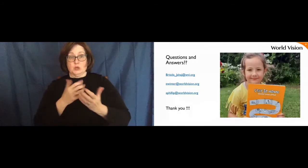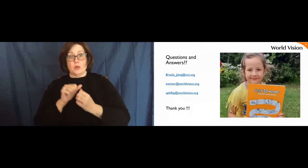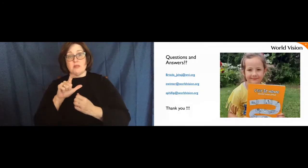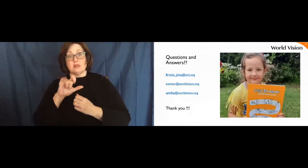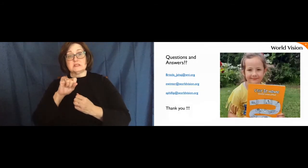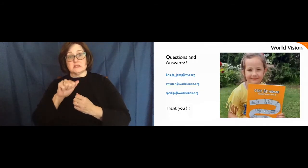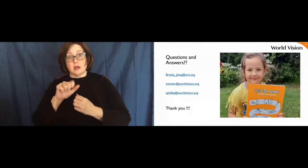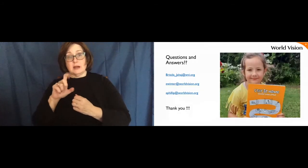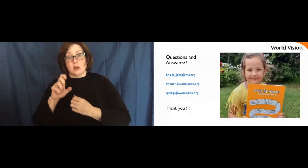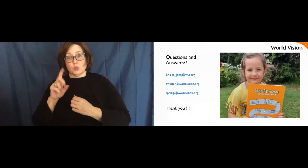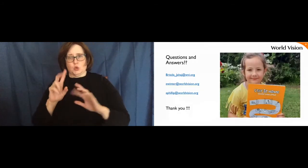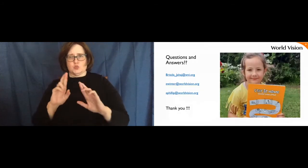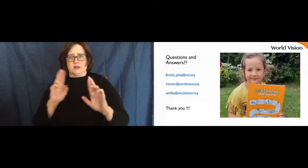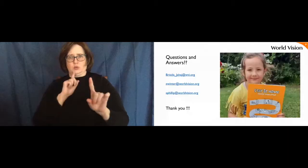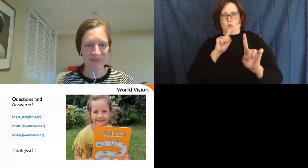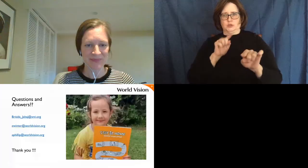the patience.